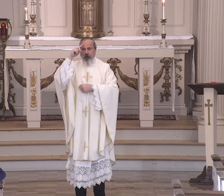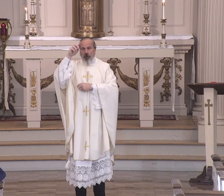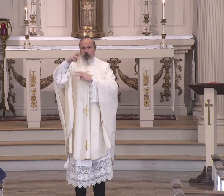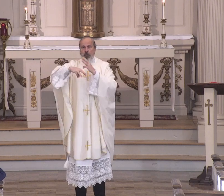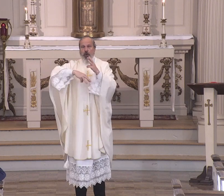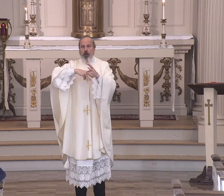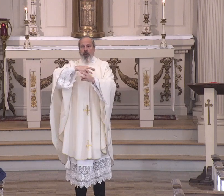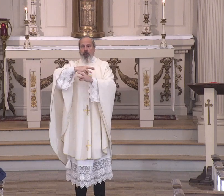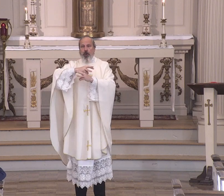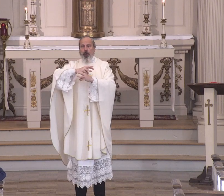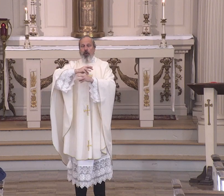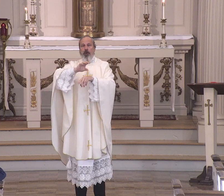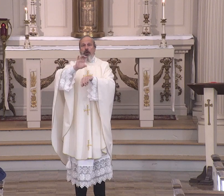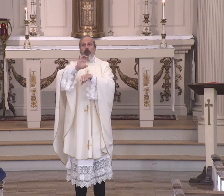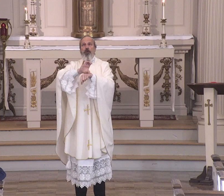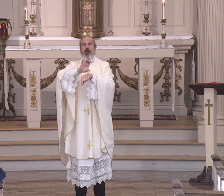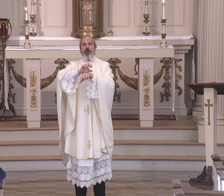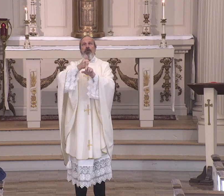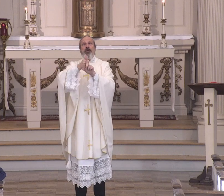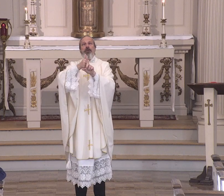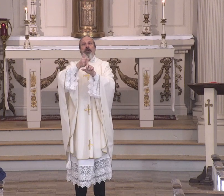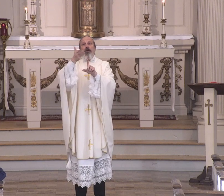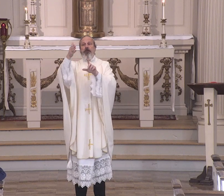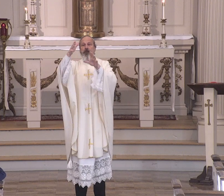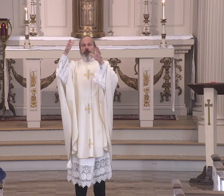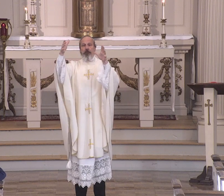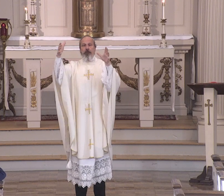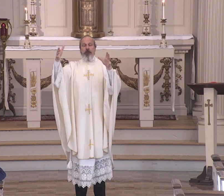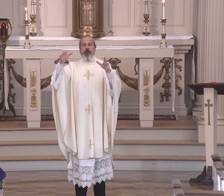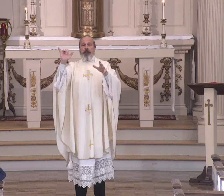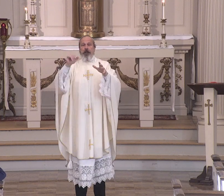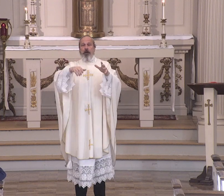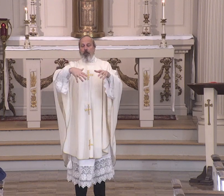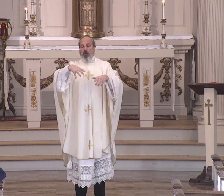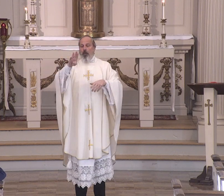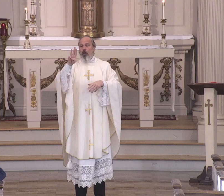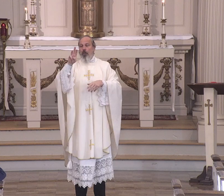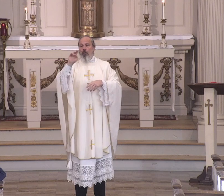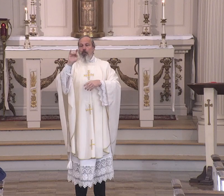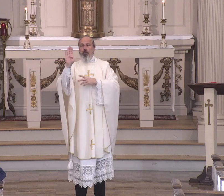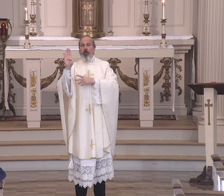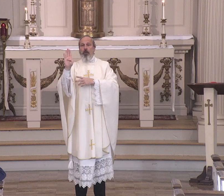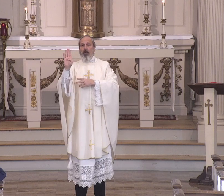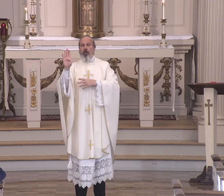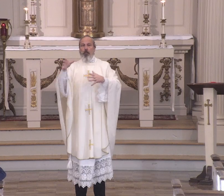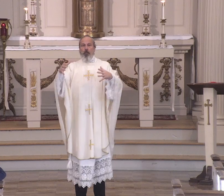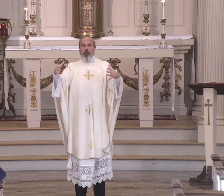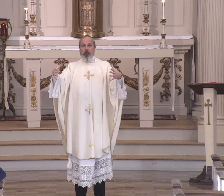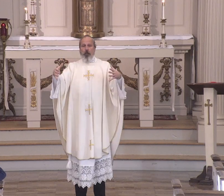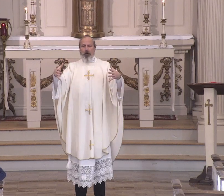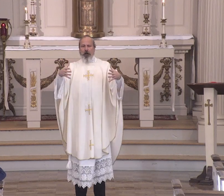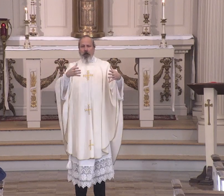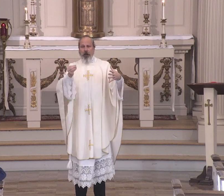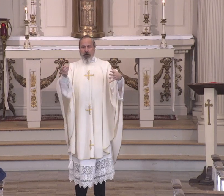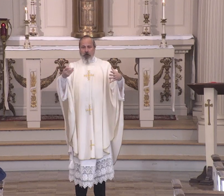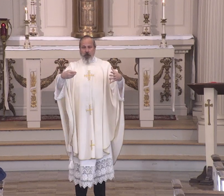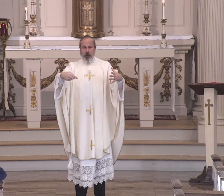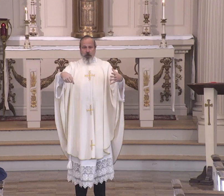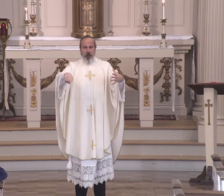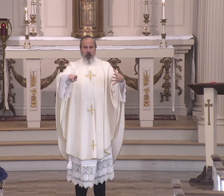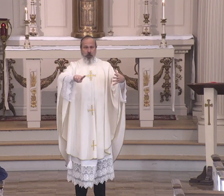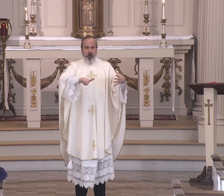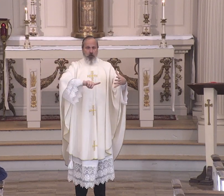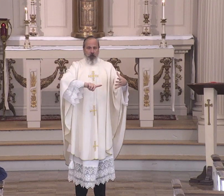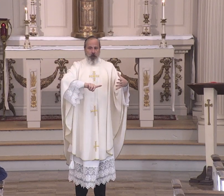present for each other. We are being a presence in the world as the church. This is like the